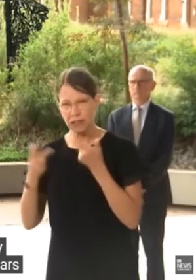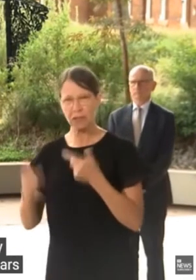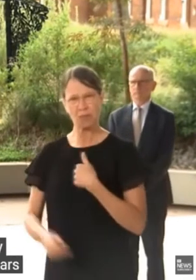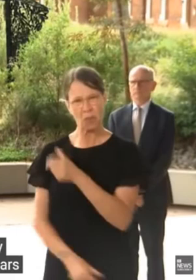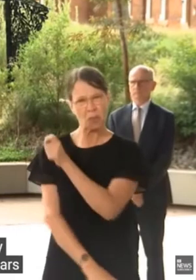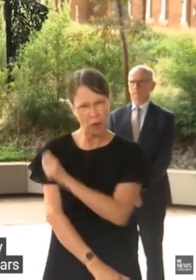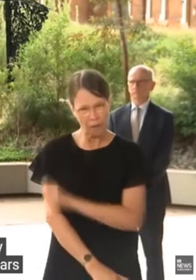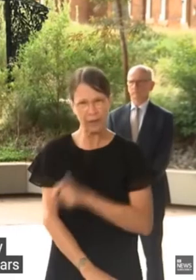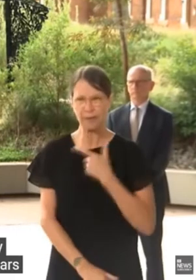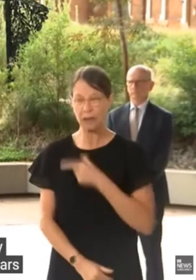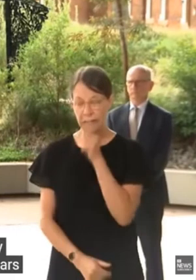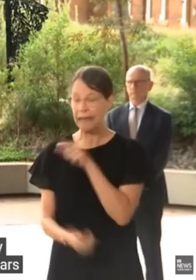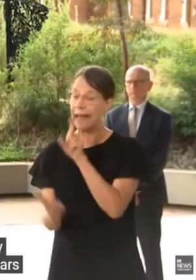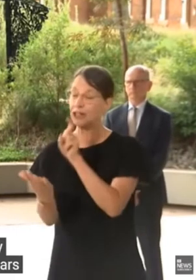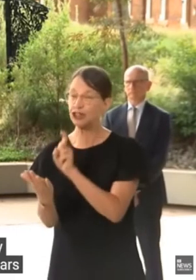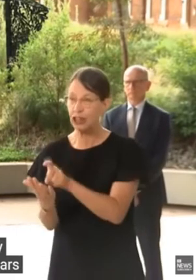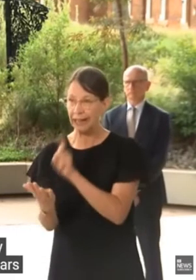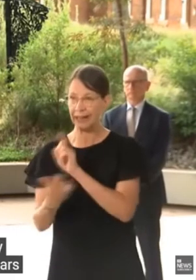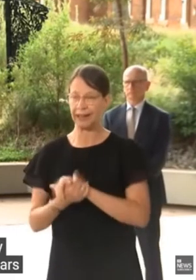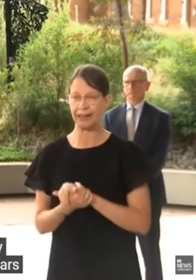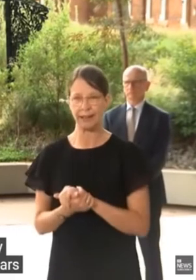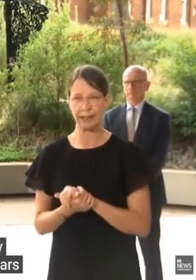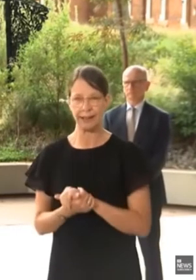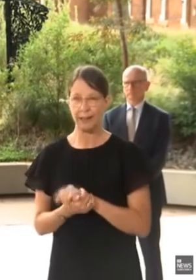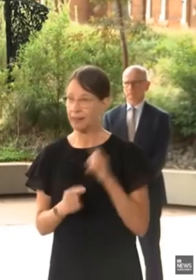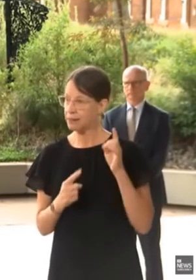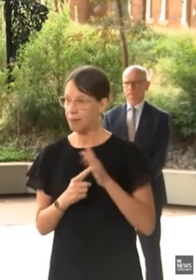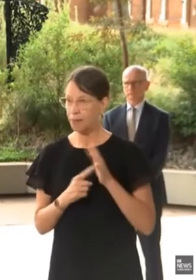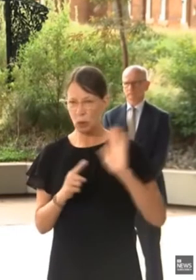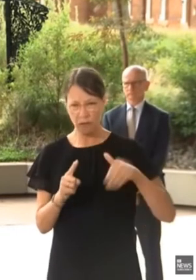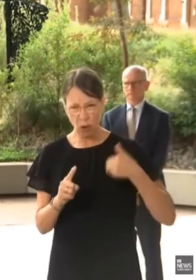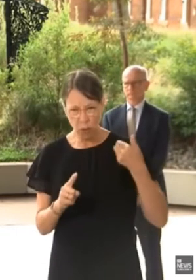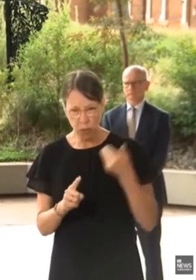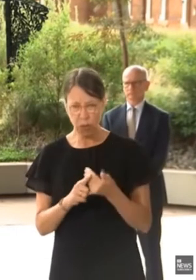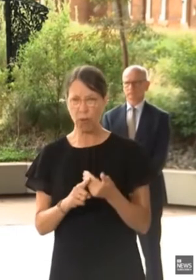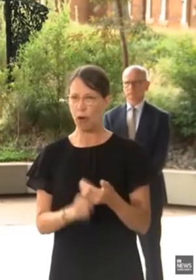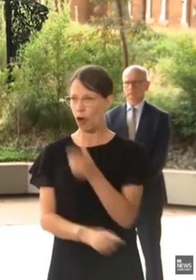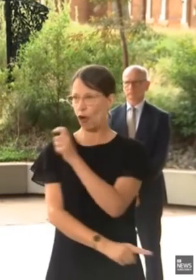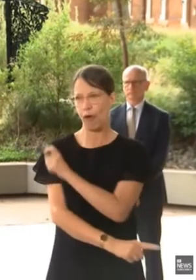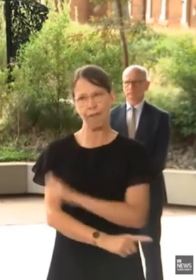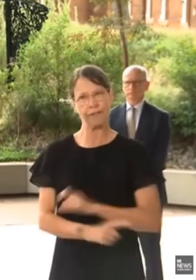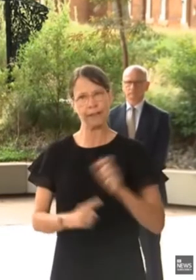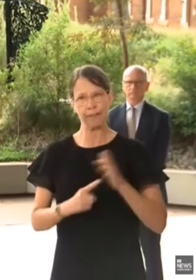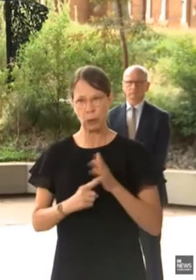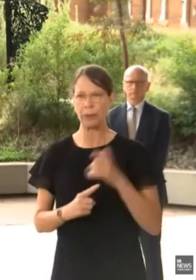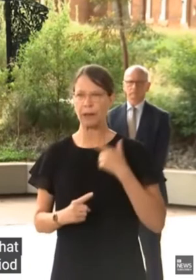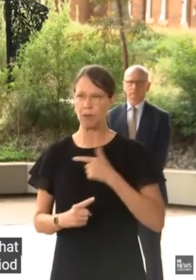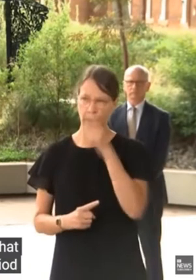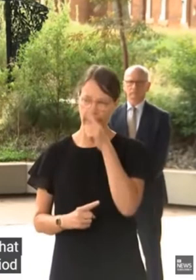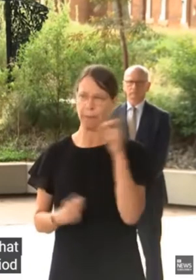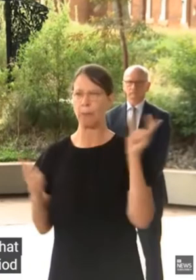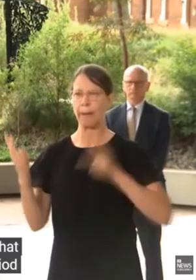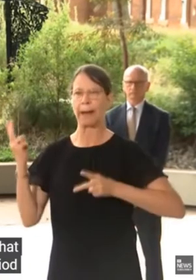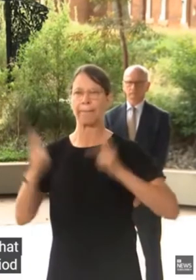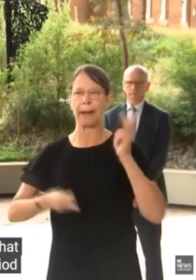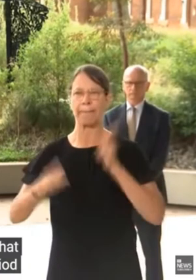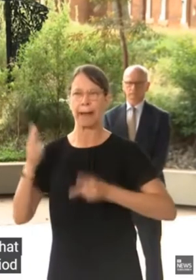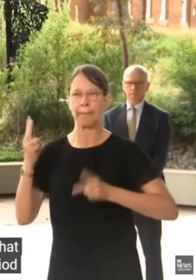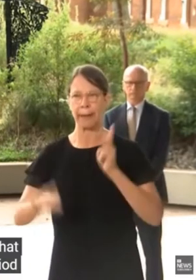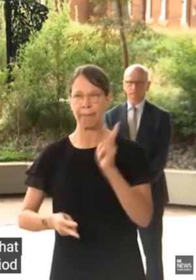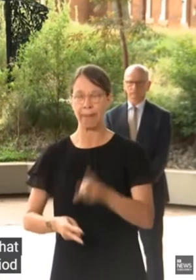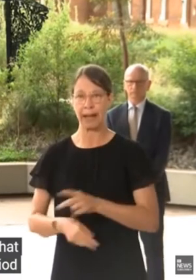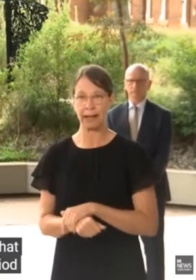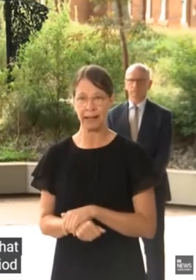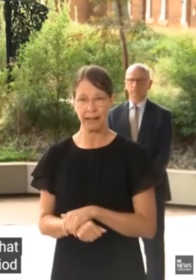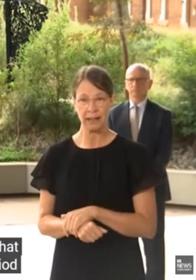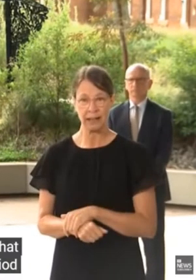years, confidence is key to the state bouncing back. That's what occurred over a 2-year period of time. That's what we're